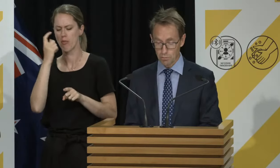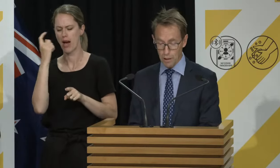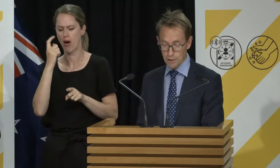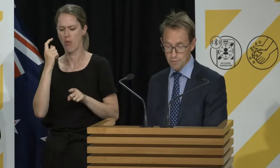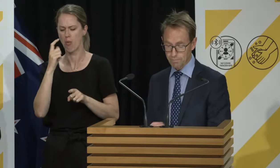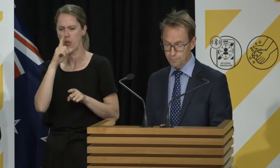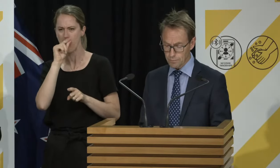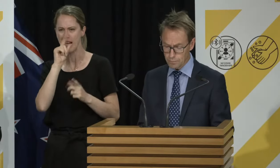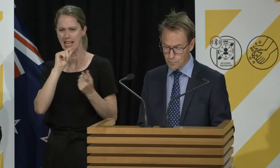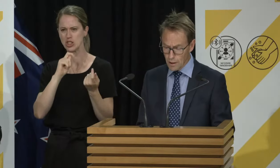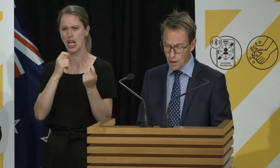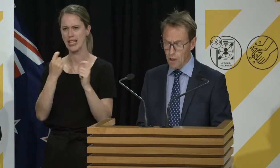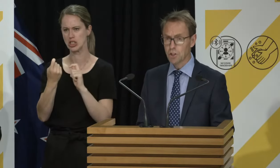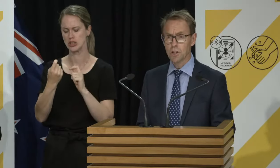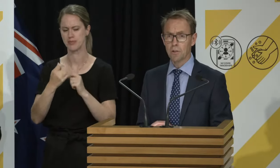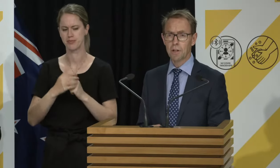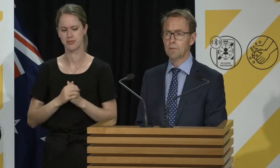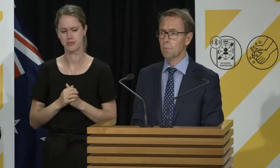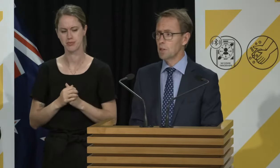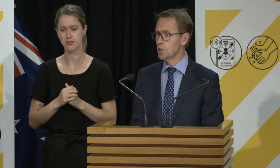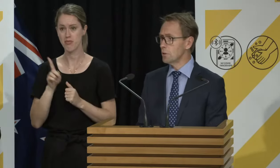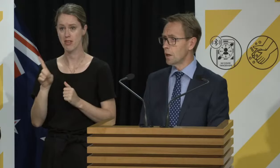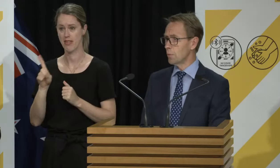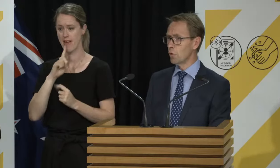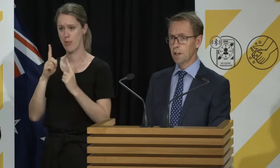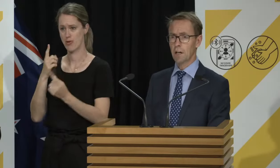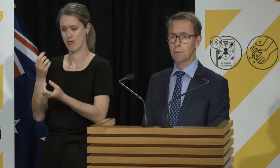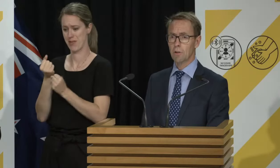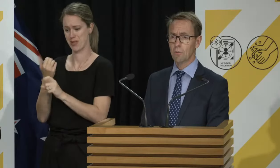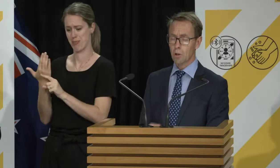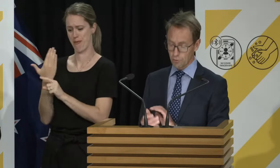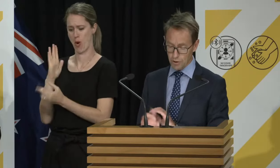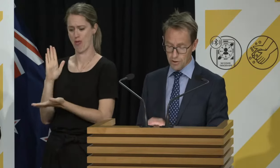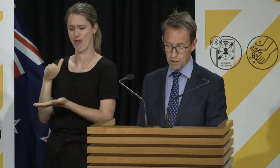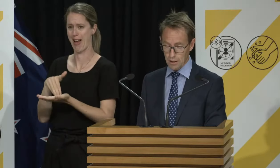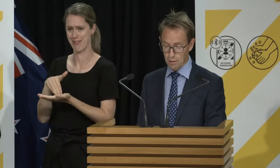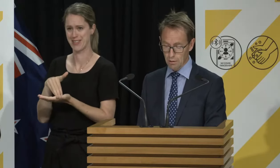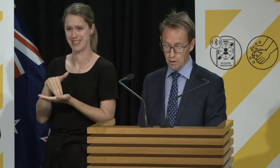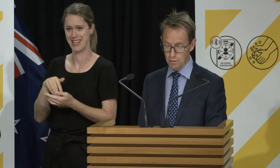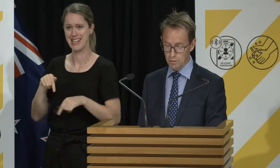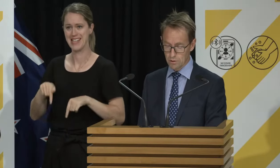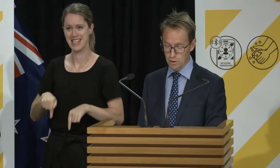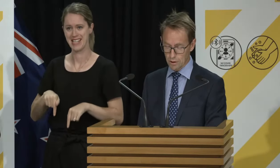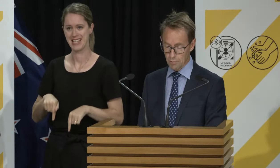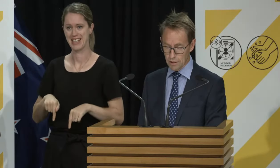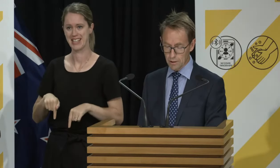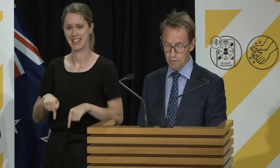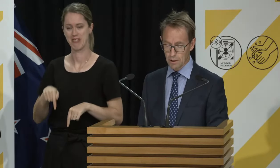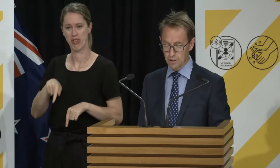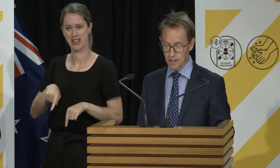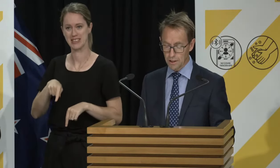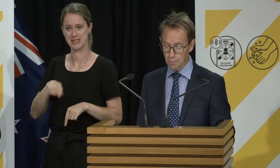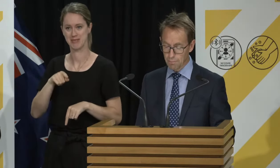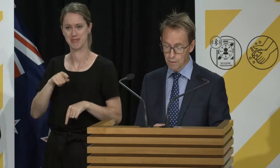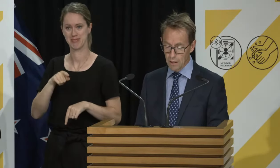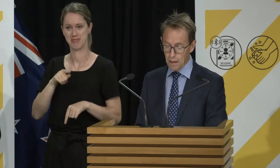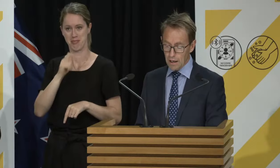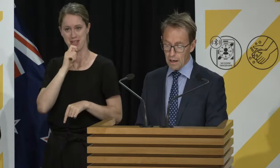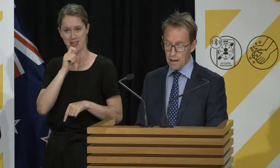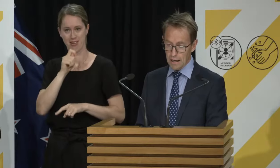to be put in place. I just got that information before I came down the road for this media